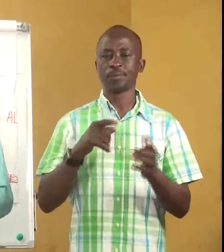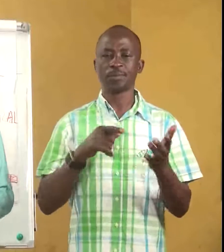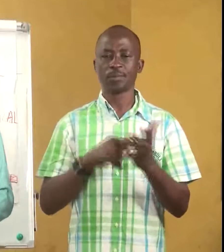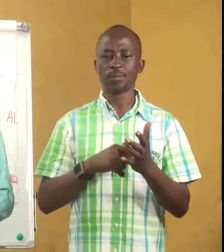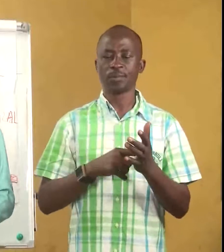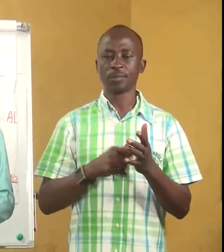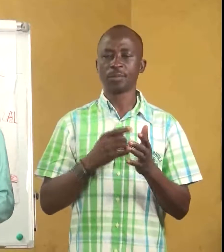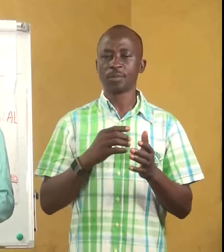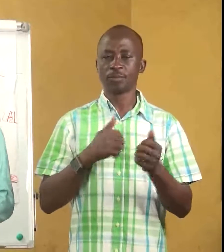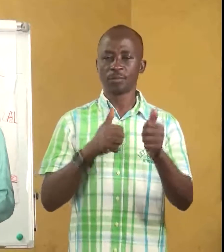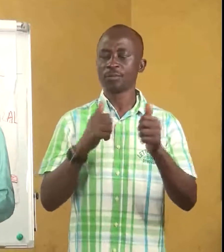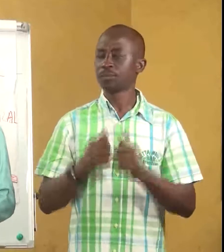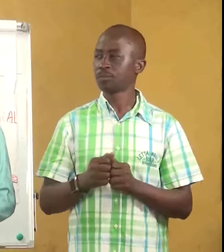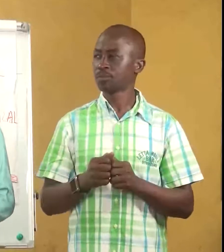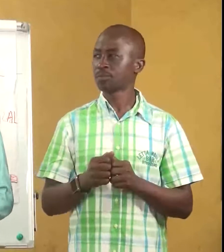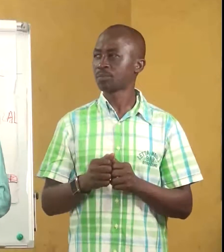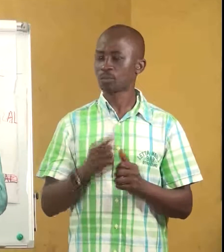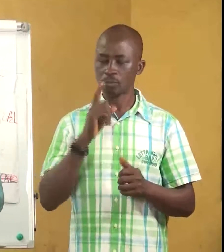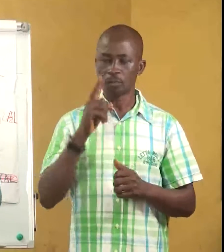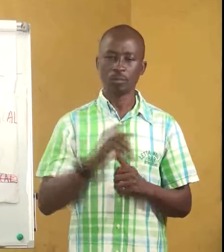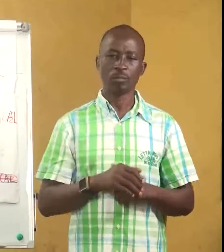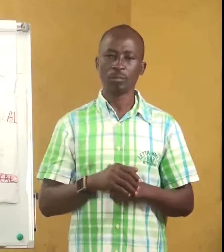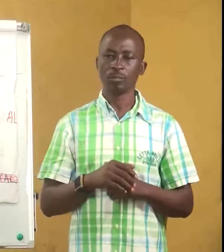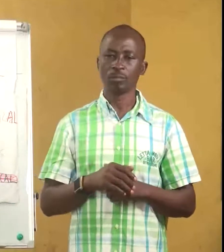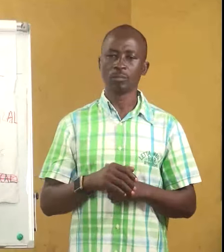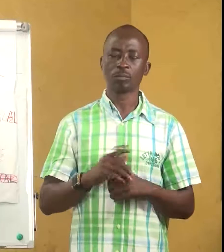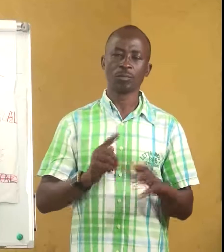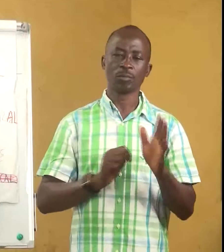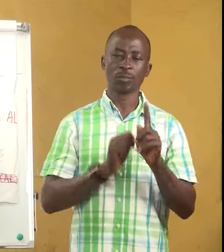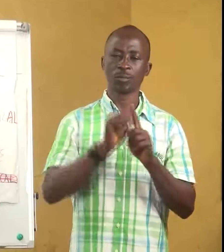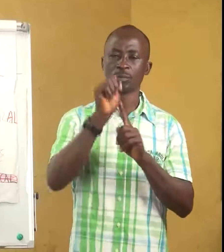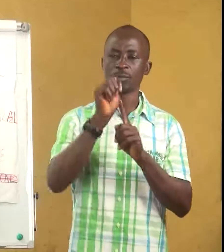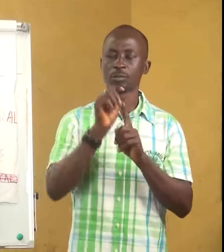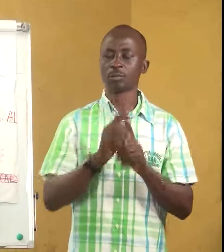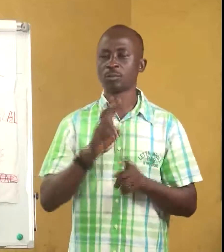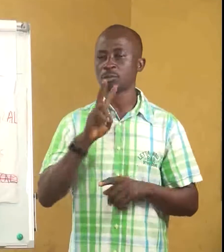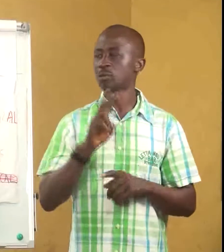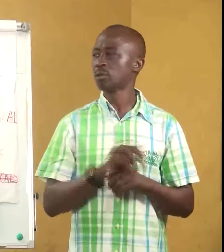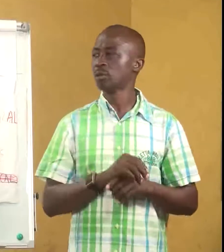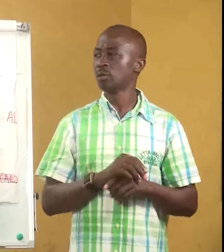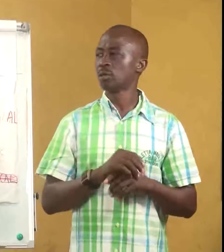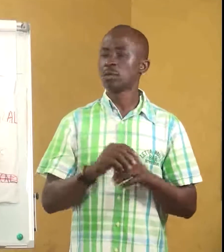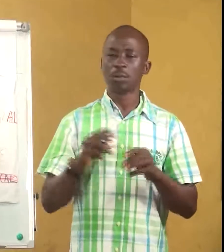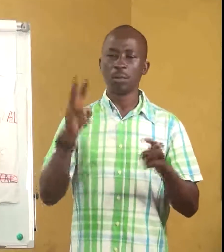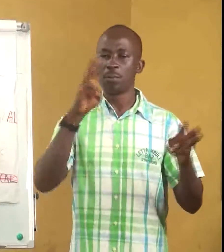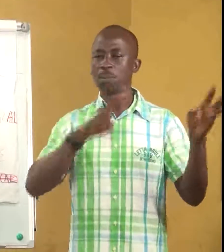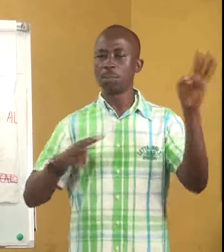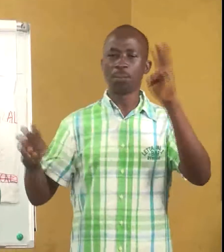following agents. 1, temperature. 2, wind.